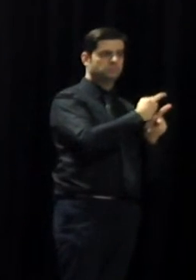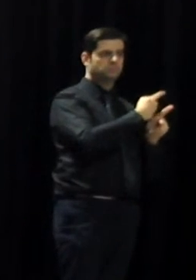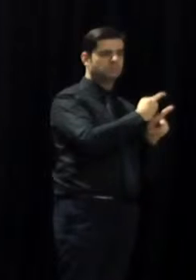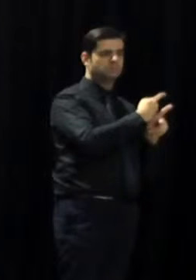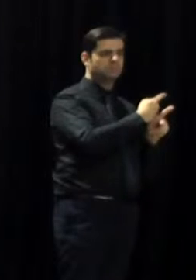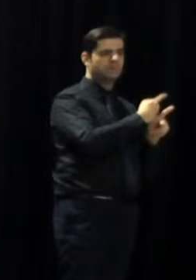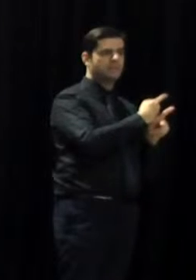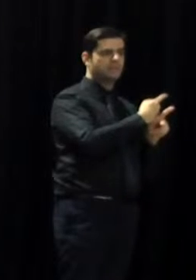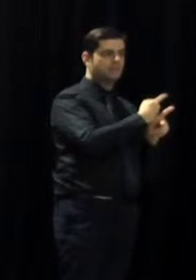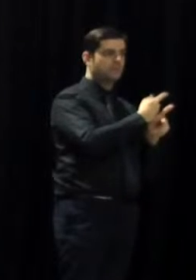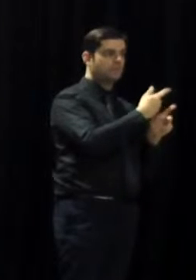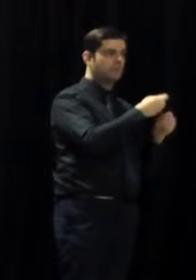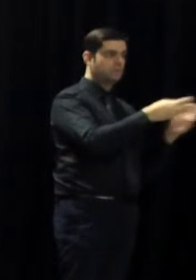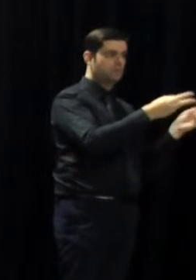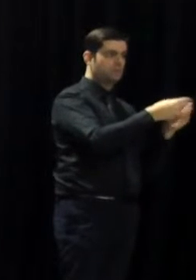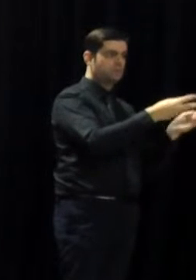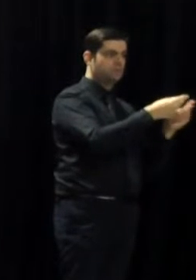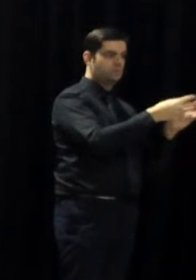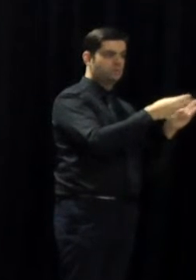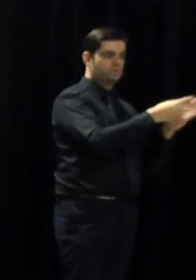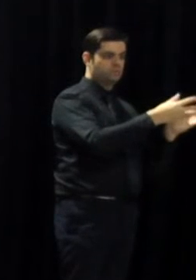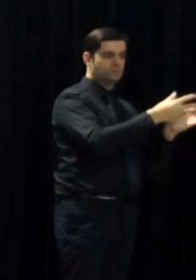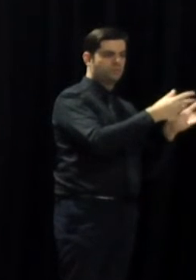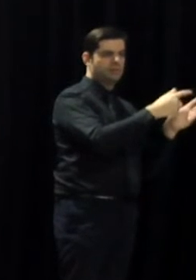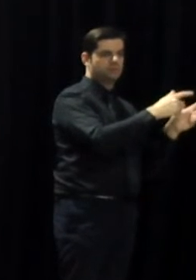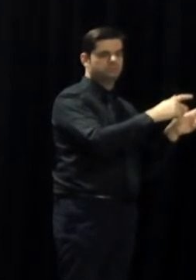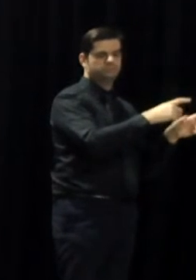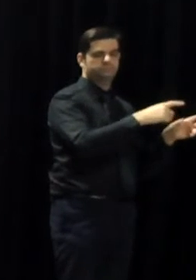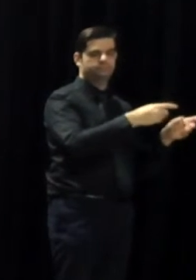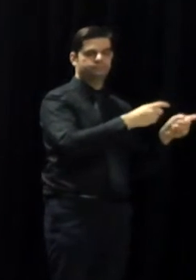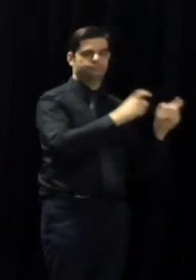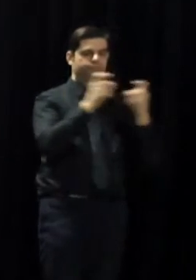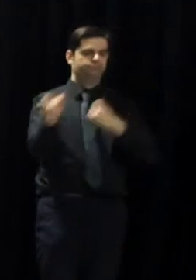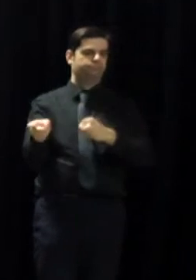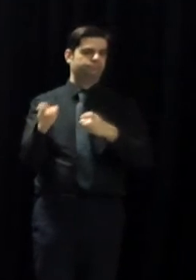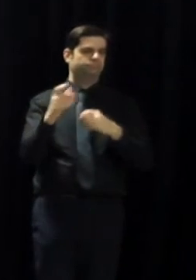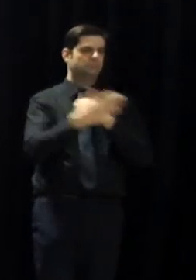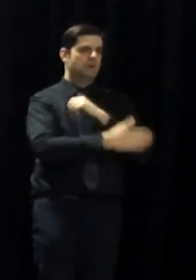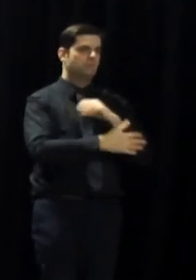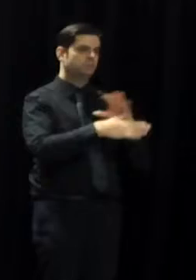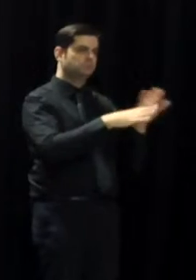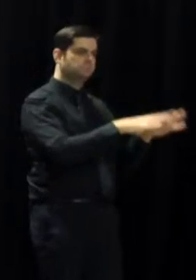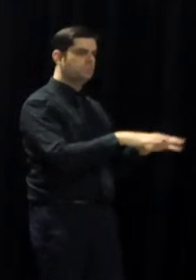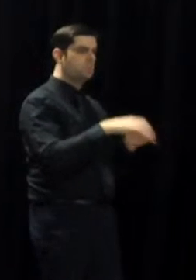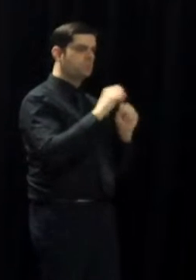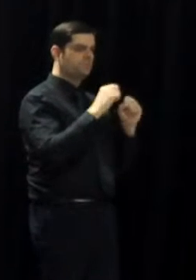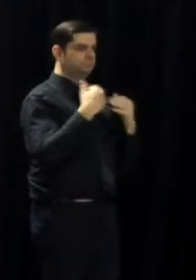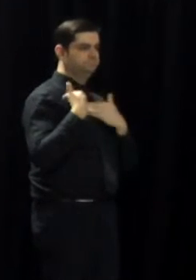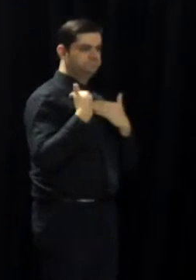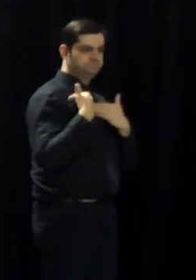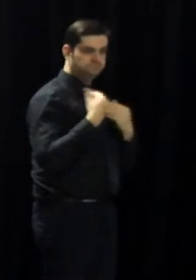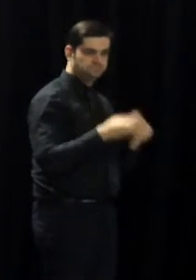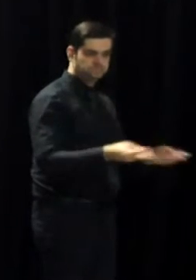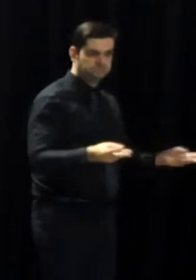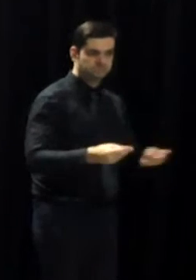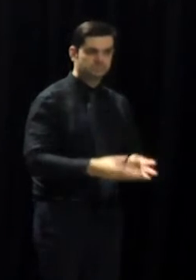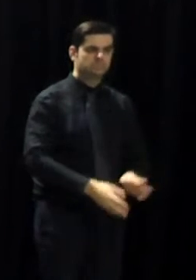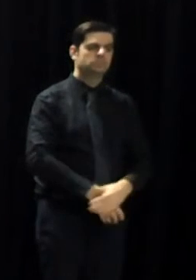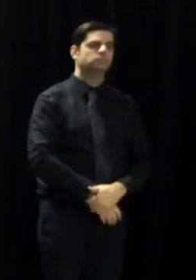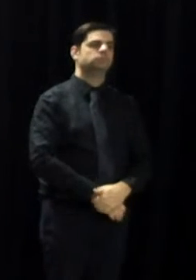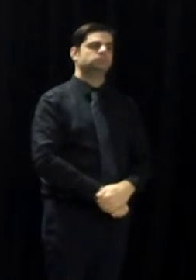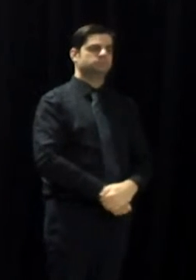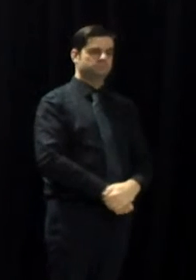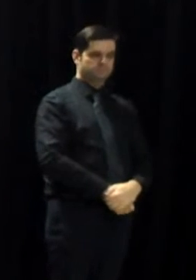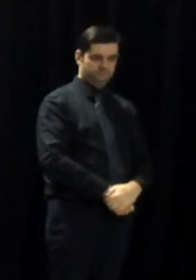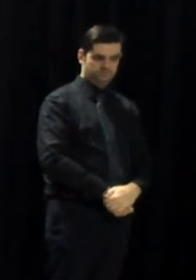fairgrounds to get a vaccine? Or Shopping Town Mall. Yeah, so I think you'll see, there will be sites, right? And